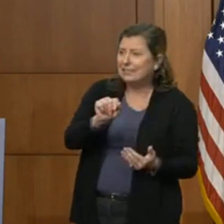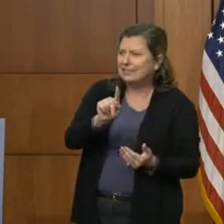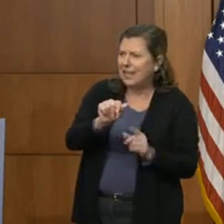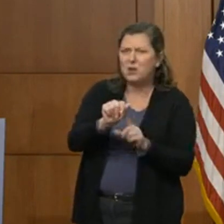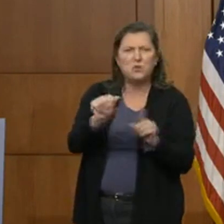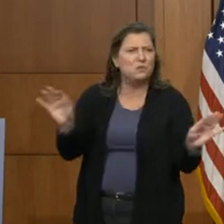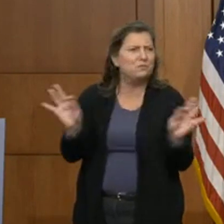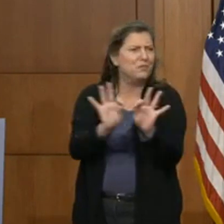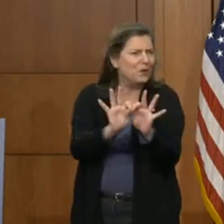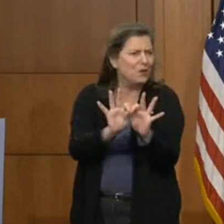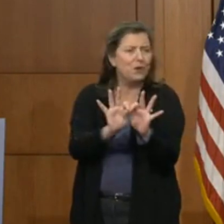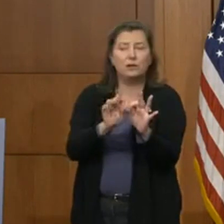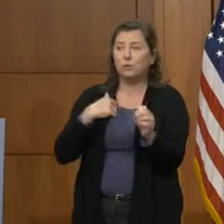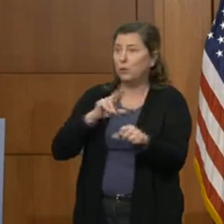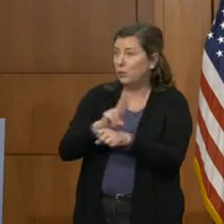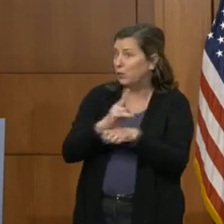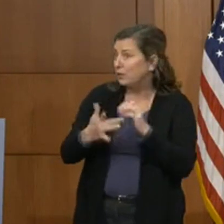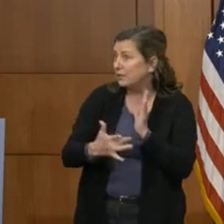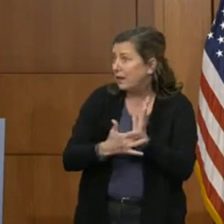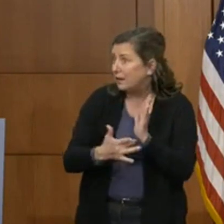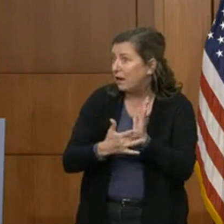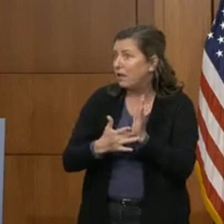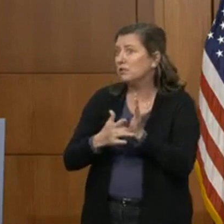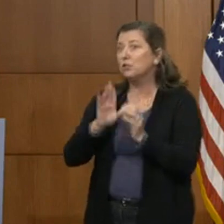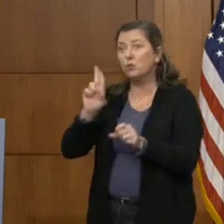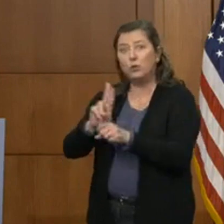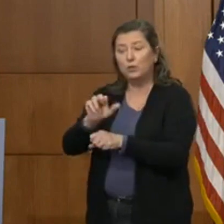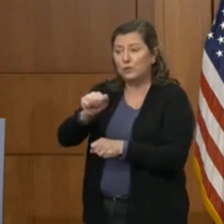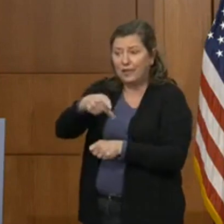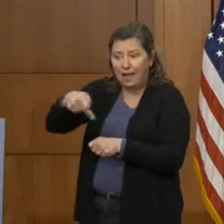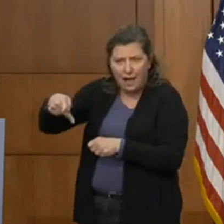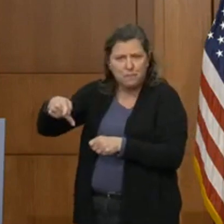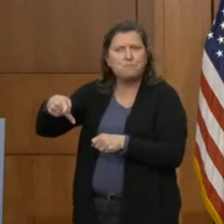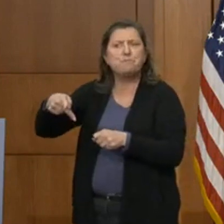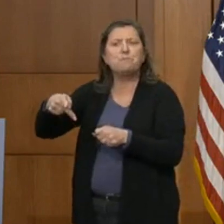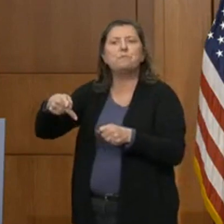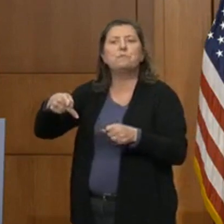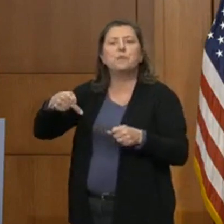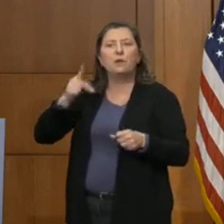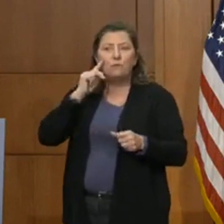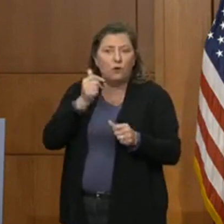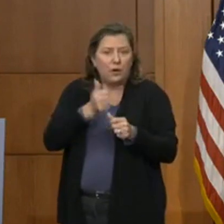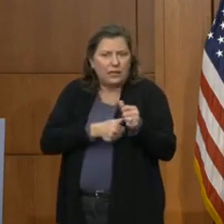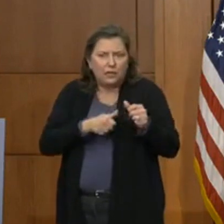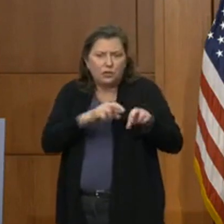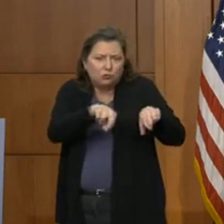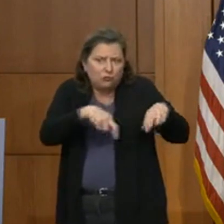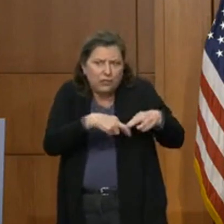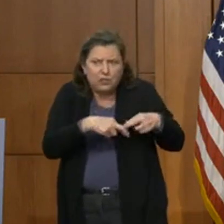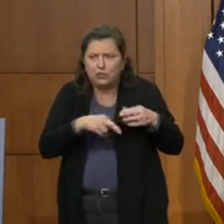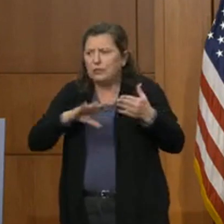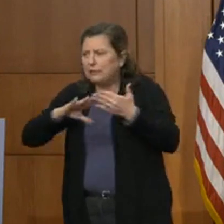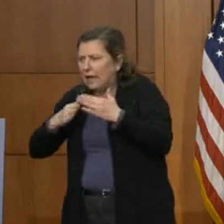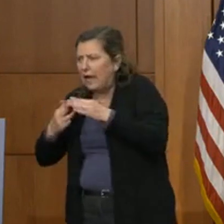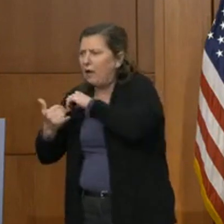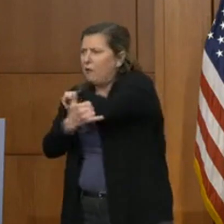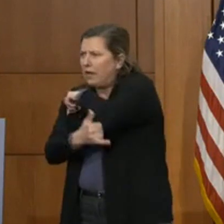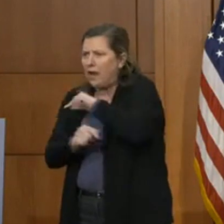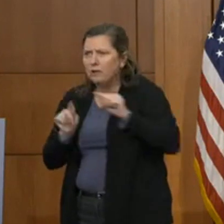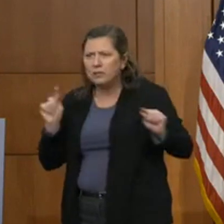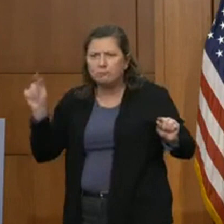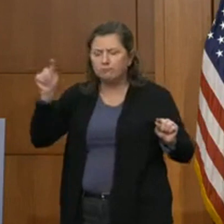we'll use the technology, we'll use the apps that are available to allow different regions, different towns, different counties to